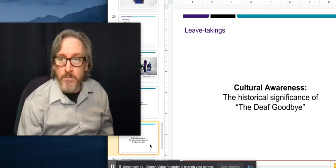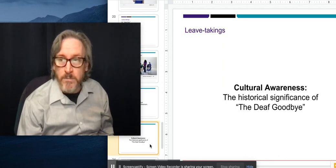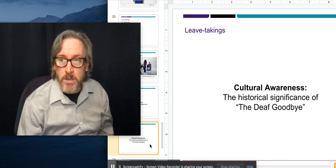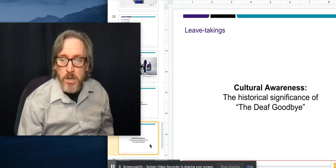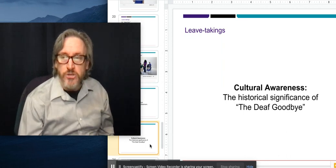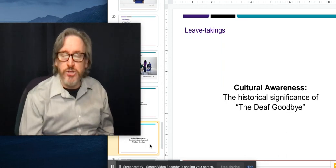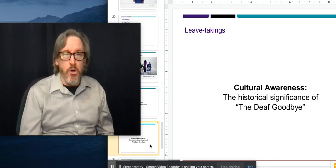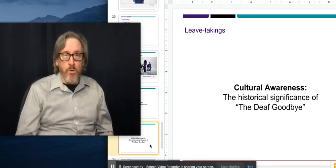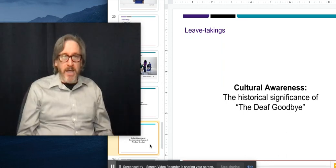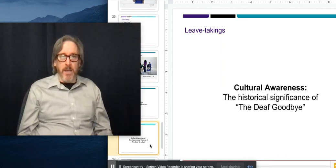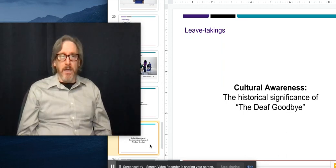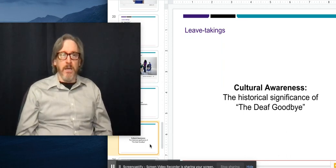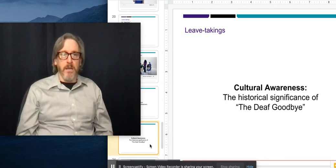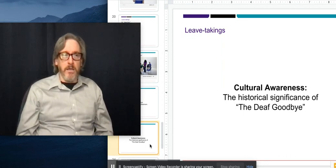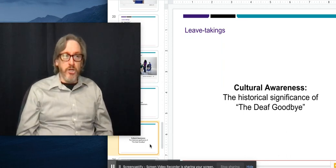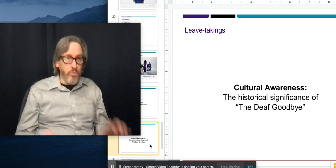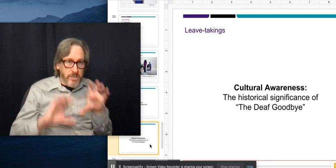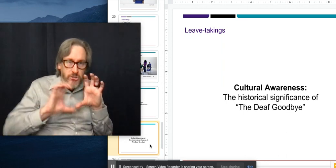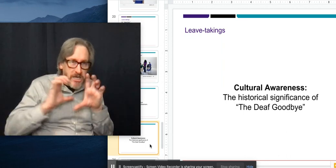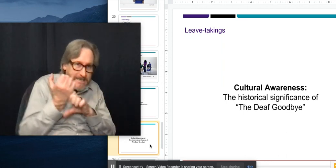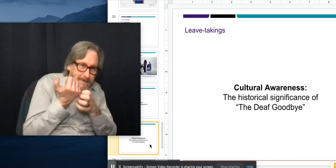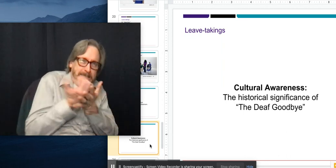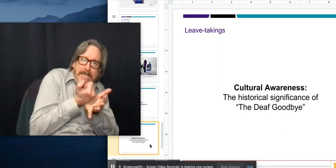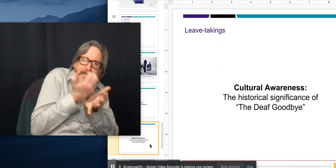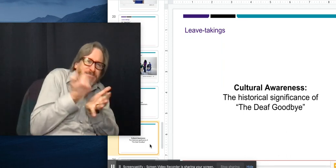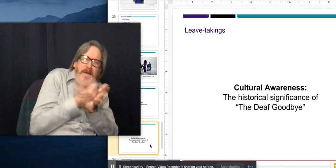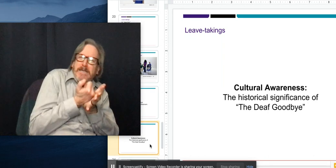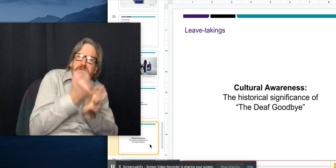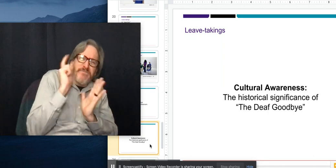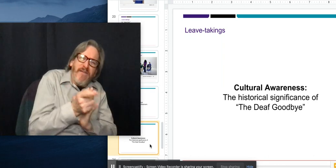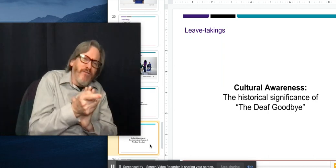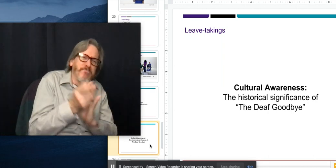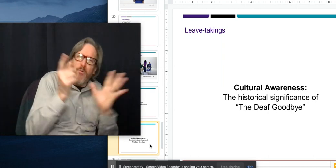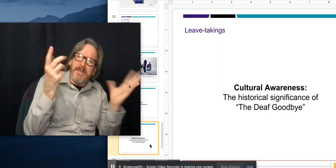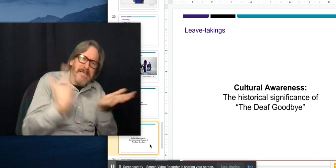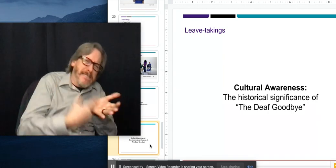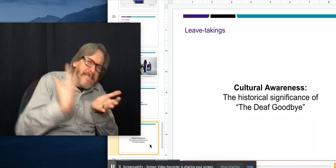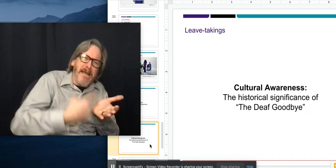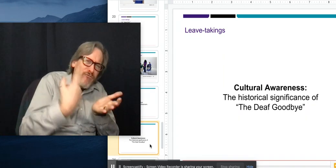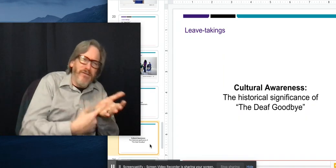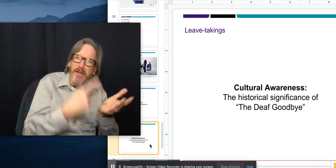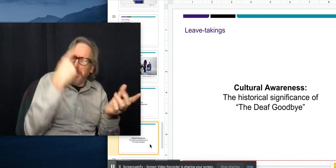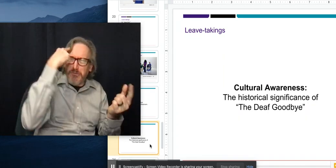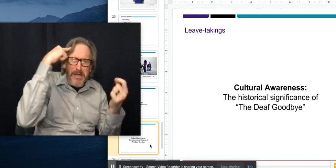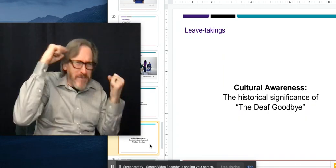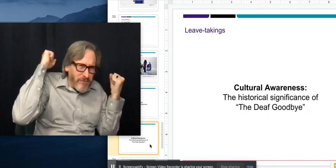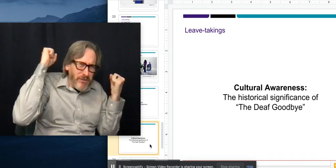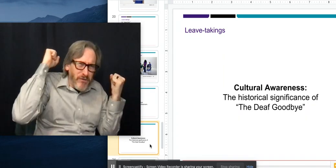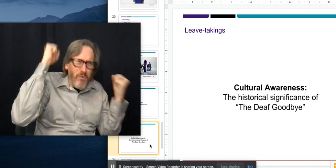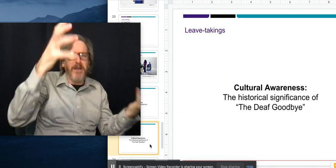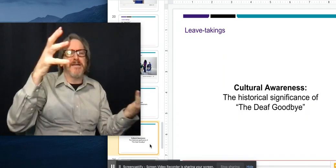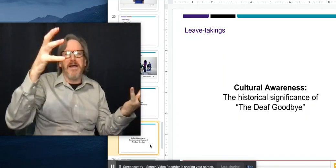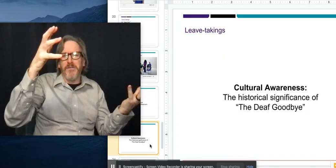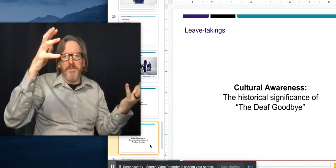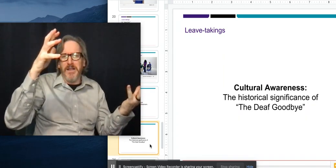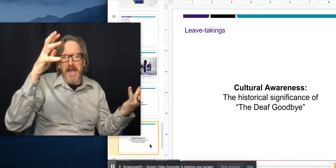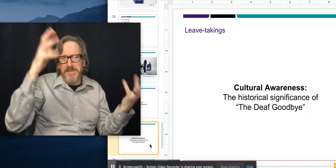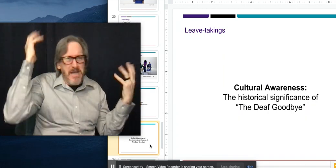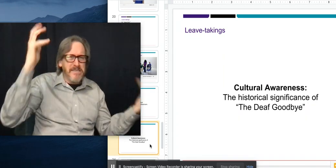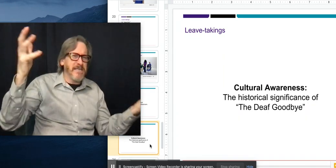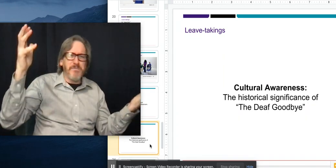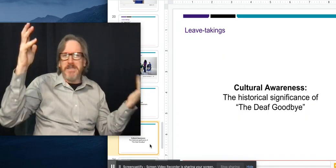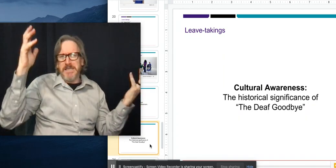time. So you would try to take advantage of every moment, discuss everything, think of everything you wanted to tell them in